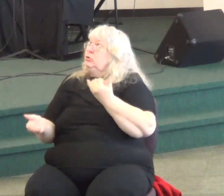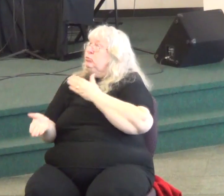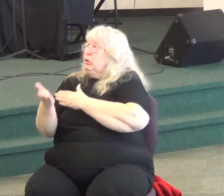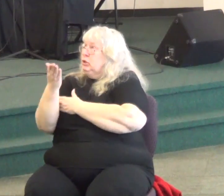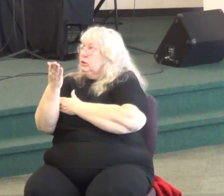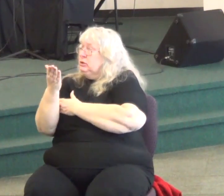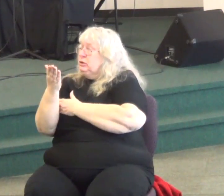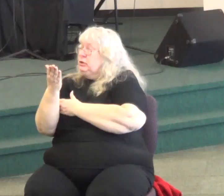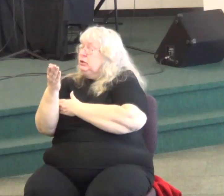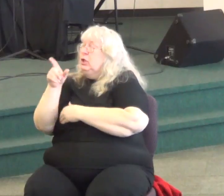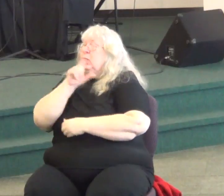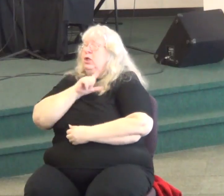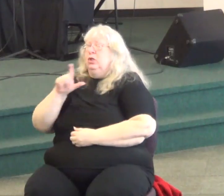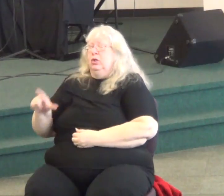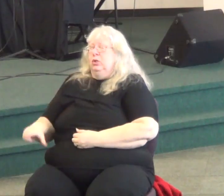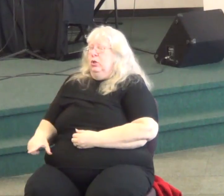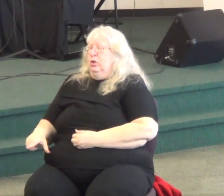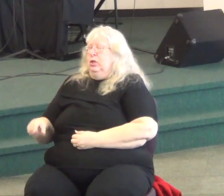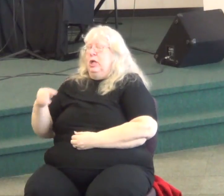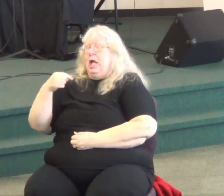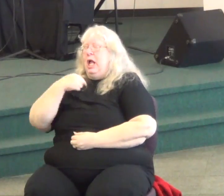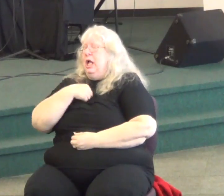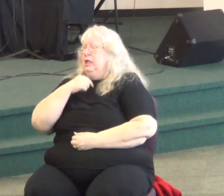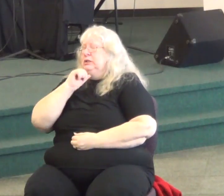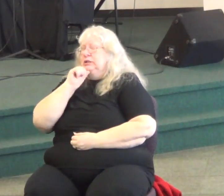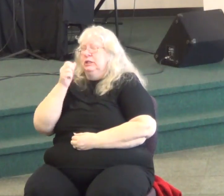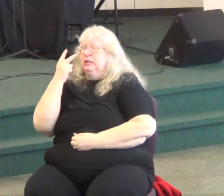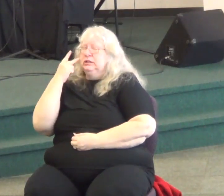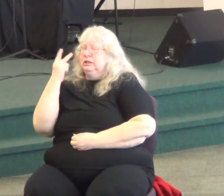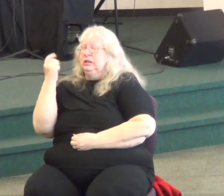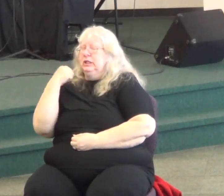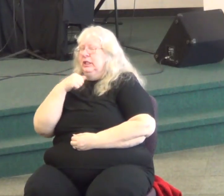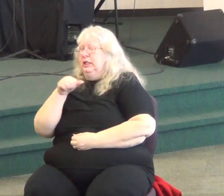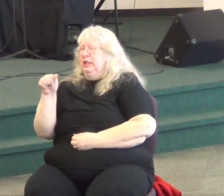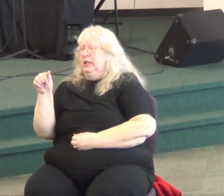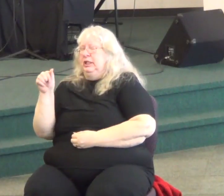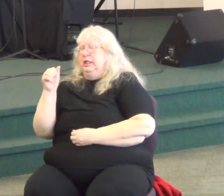Lord, I didn't see any hands for salvation, and that's good.